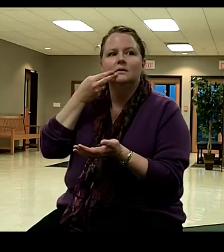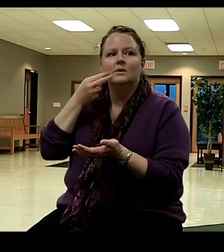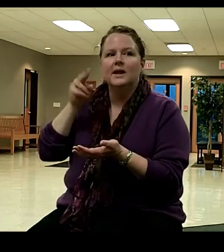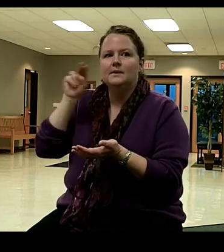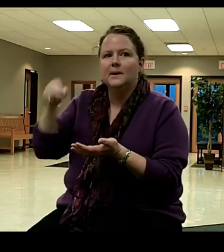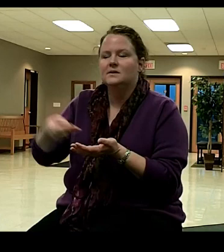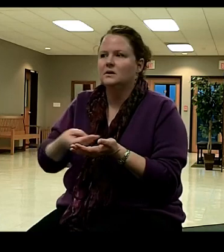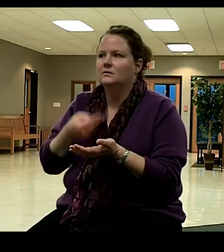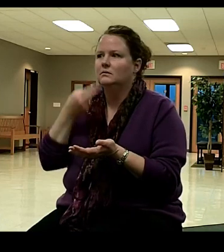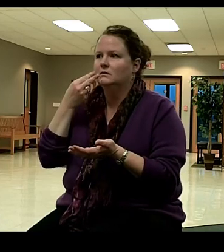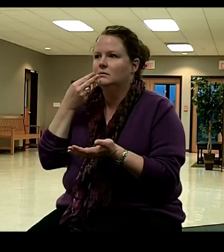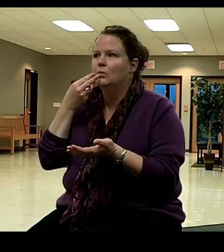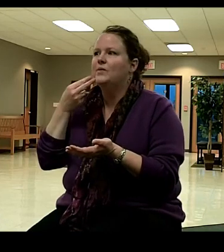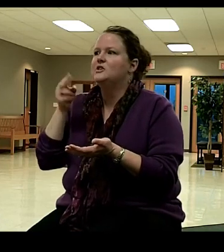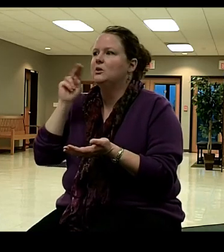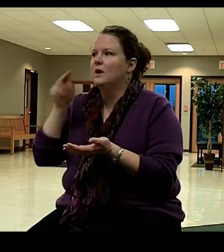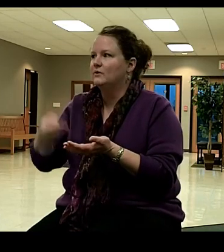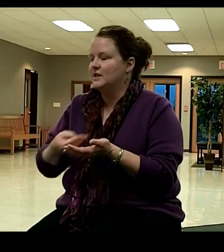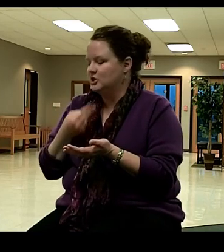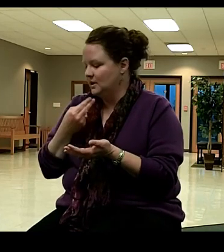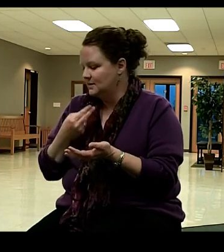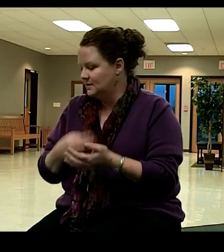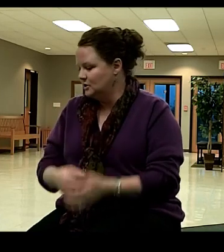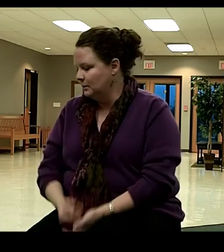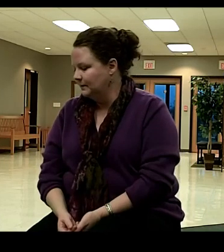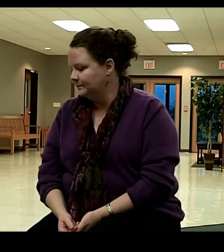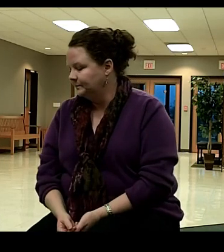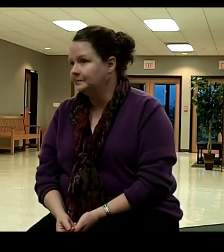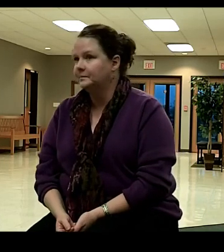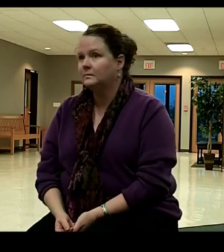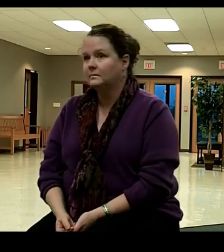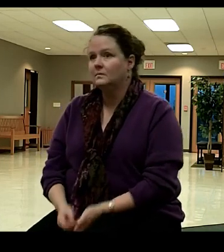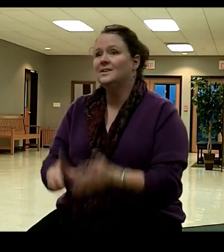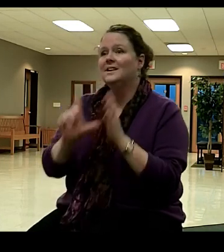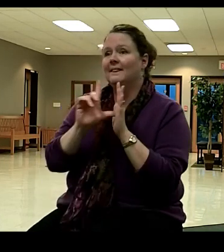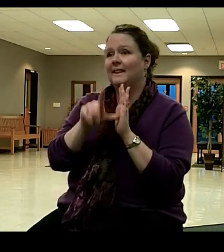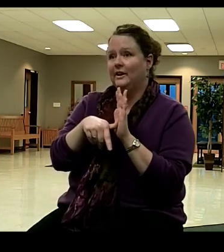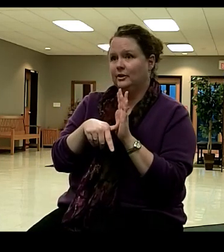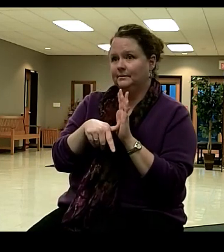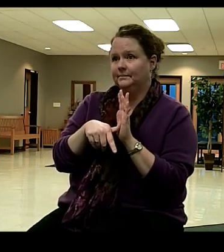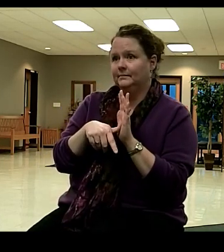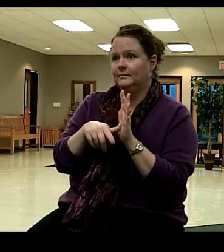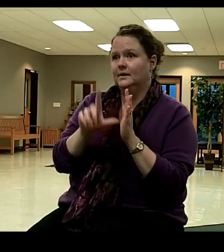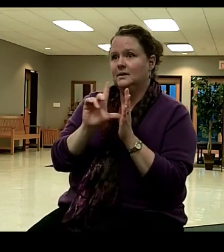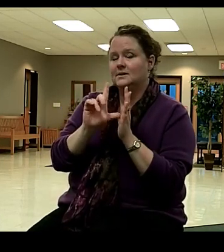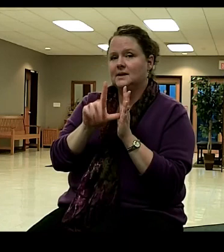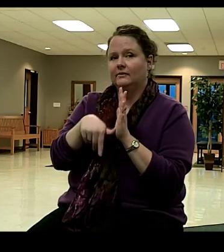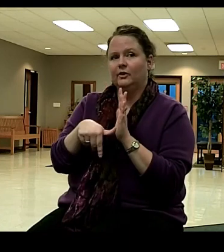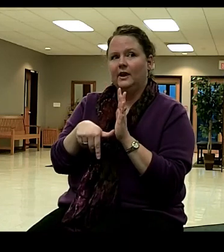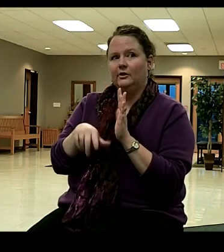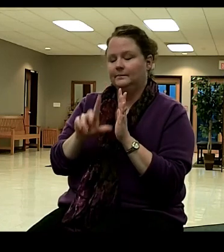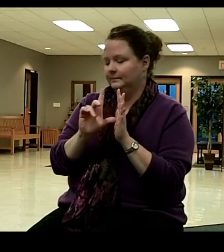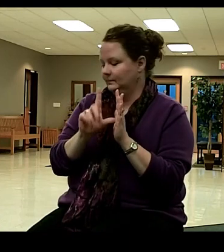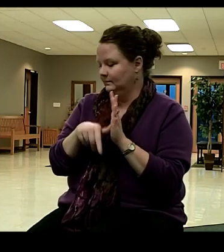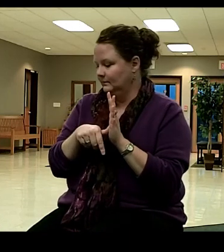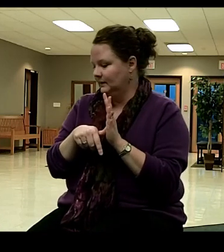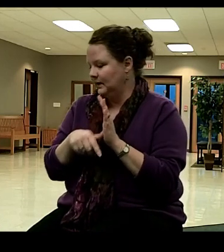So it kind of depends on what the general conversation is. Soup. Later? Later. Sign for later. Later.